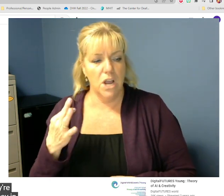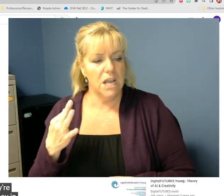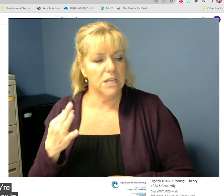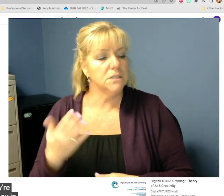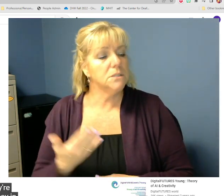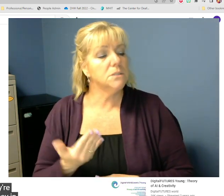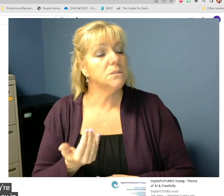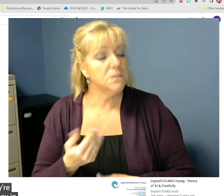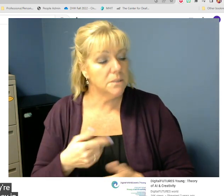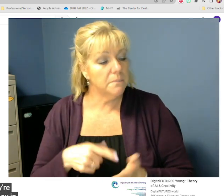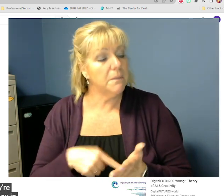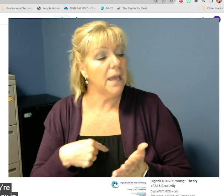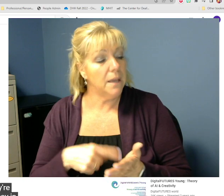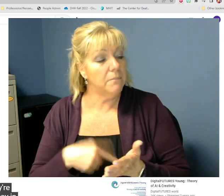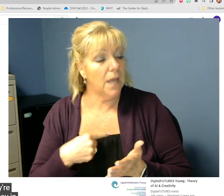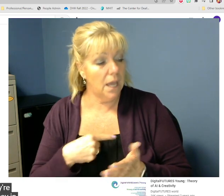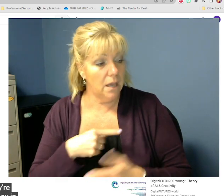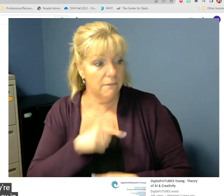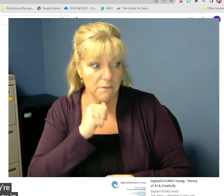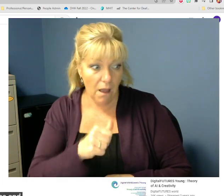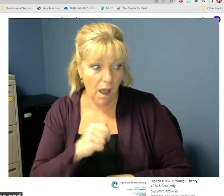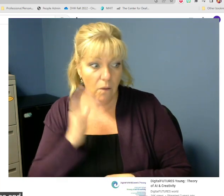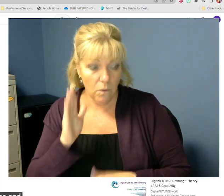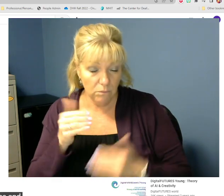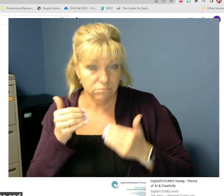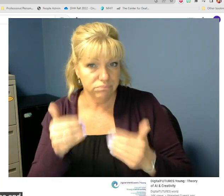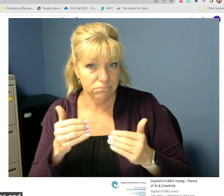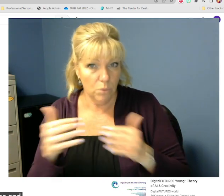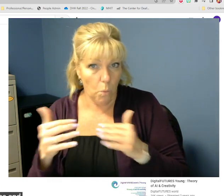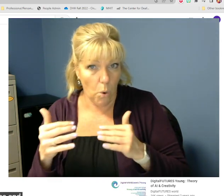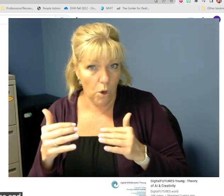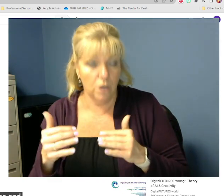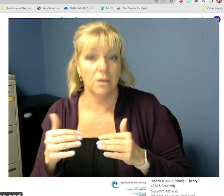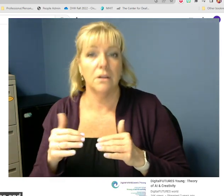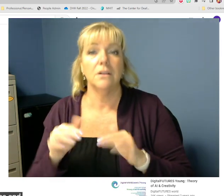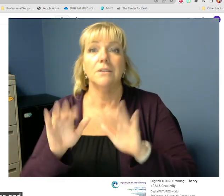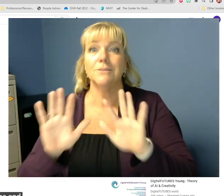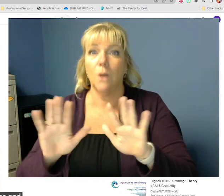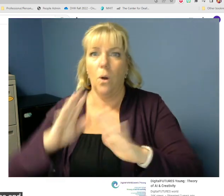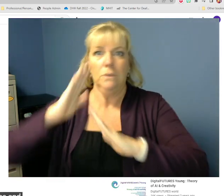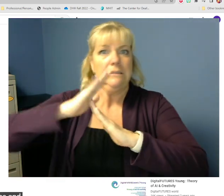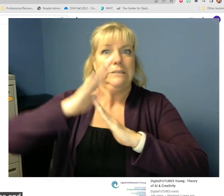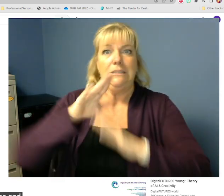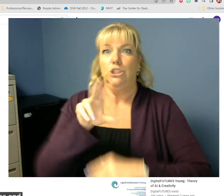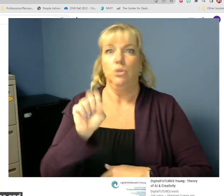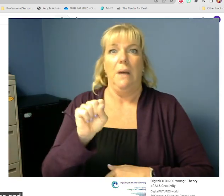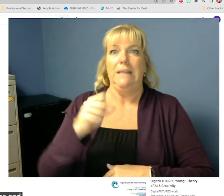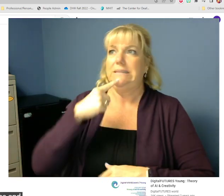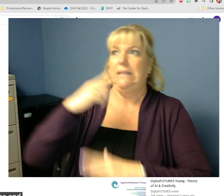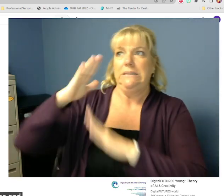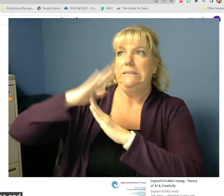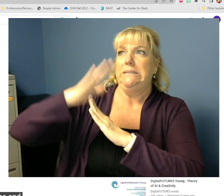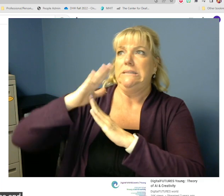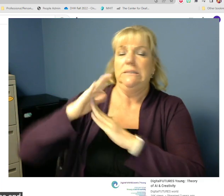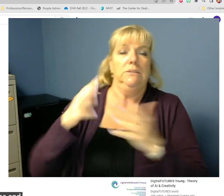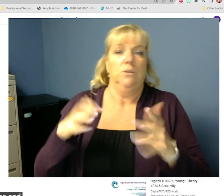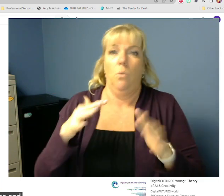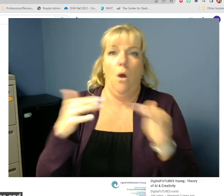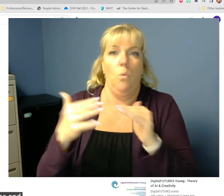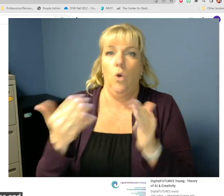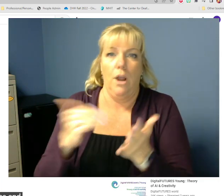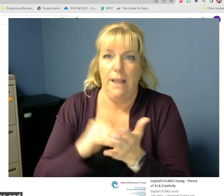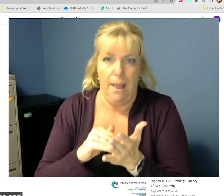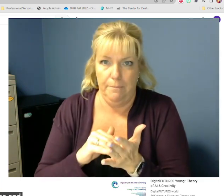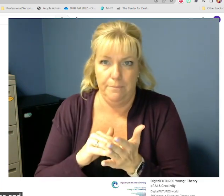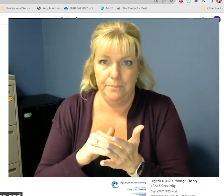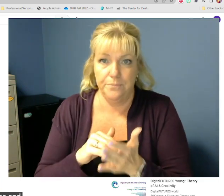war. And so what we say in the 20s is, whoa, whoa, whoa, whoa, we don't want war. So we tell